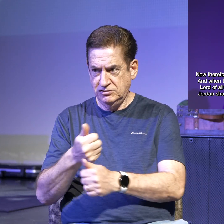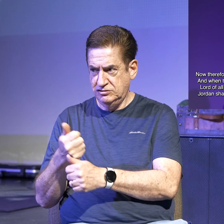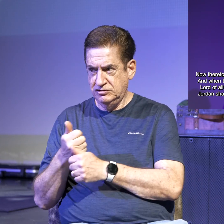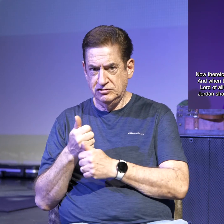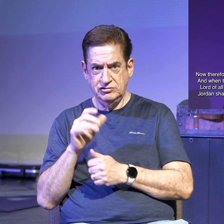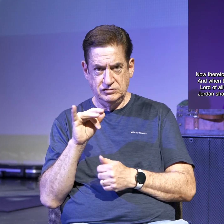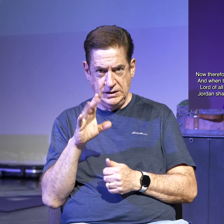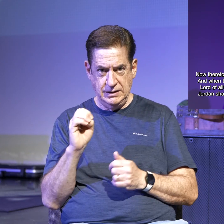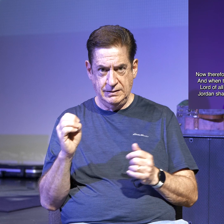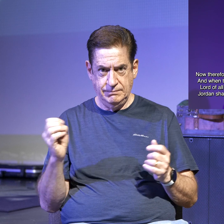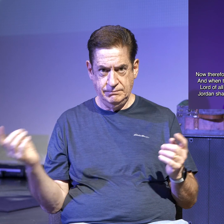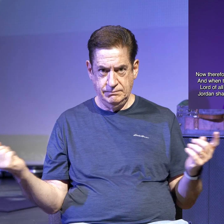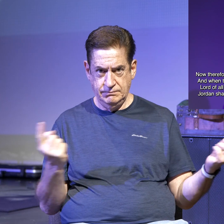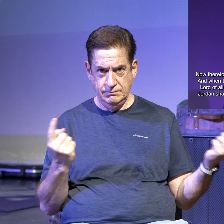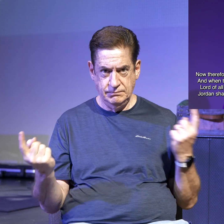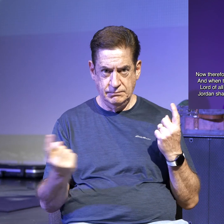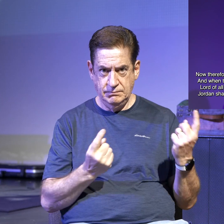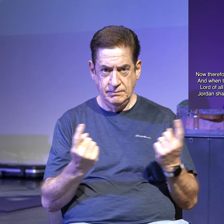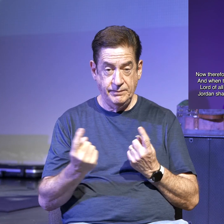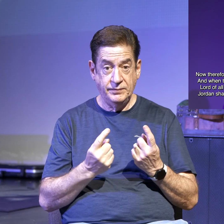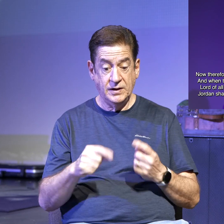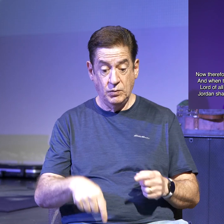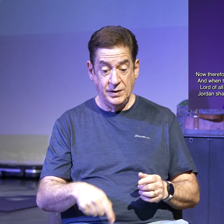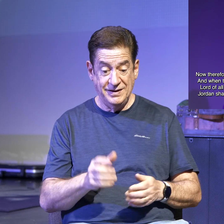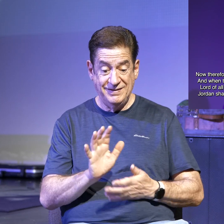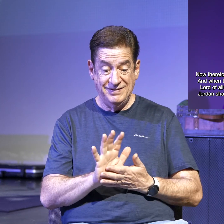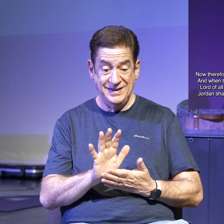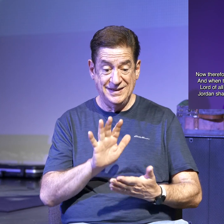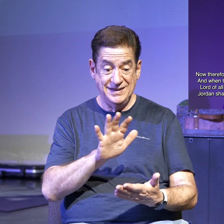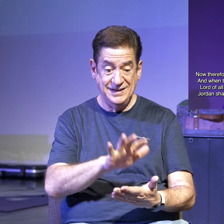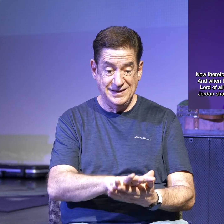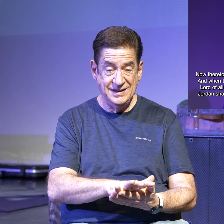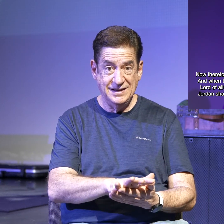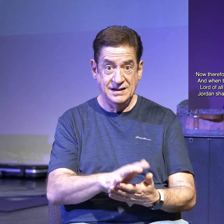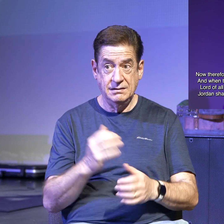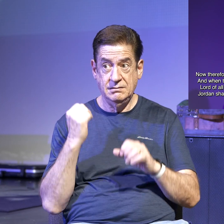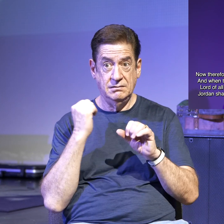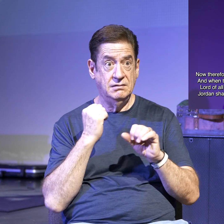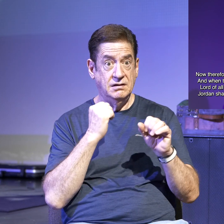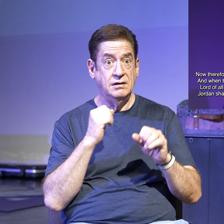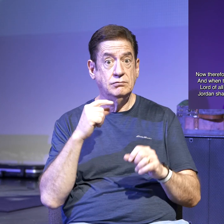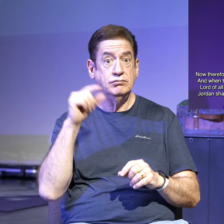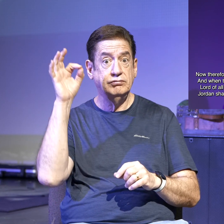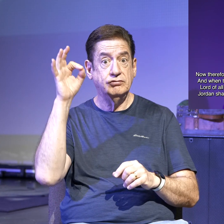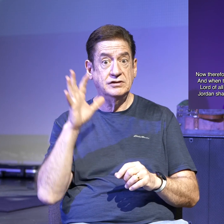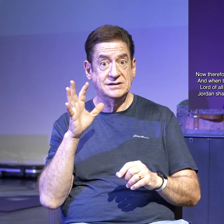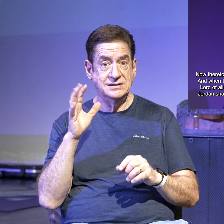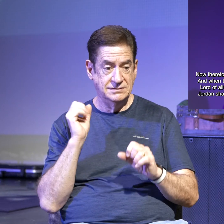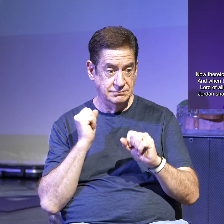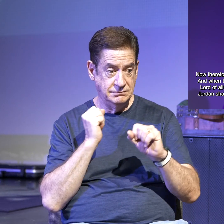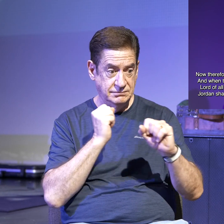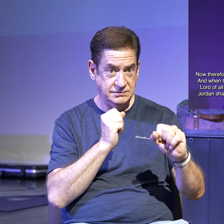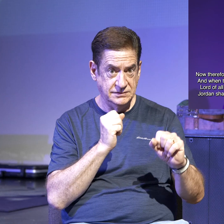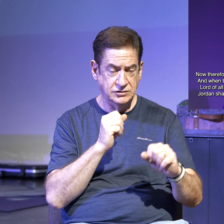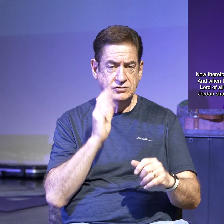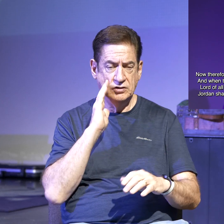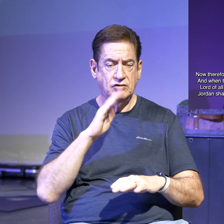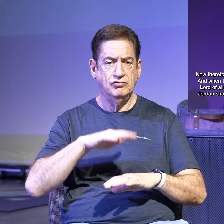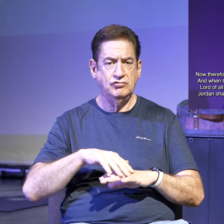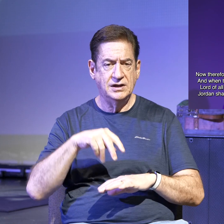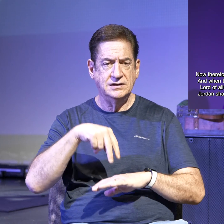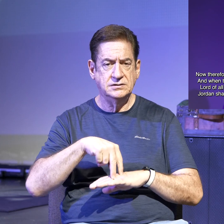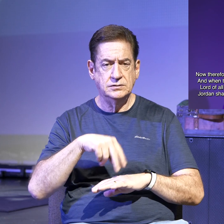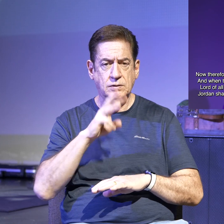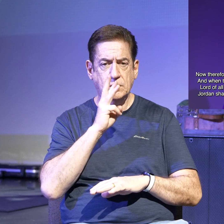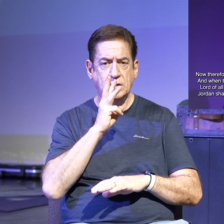man, and when the soles of the feet of the priests bearing the Ark of the Lord of all the earth, shall rest in the waters of